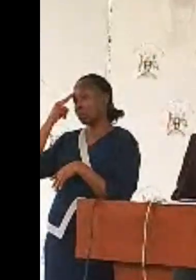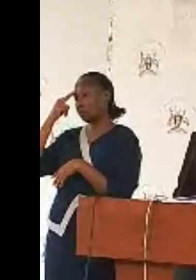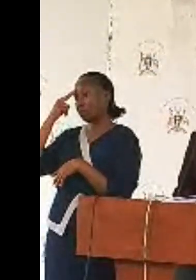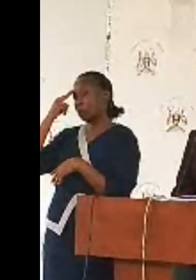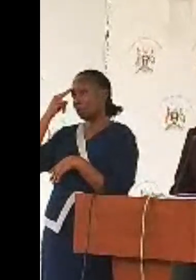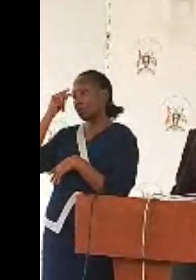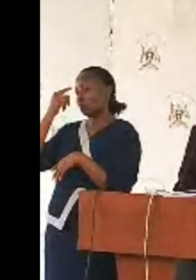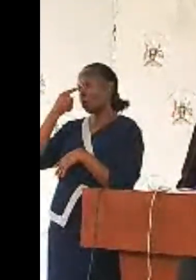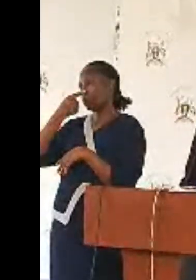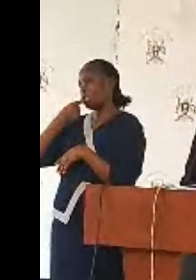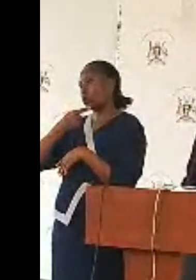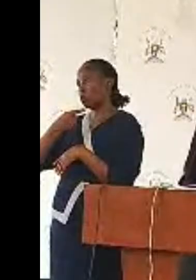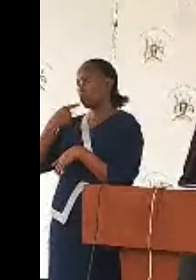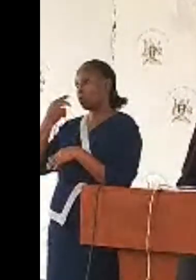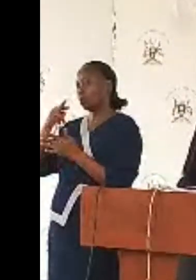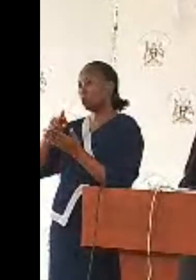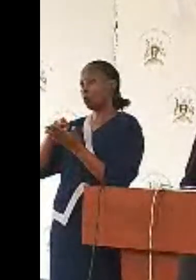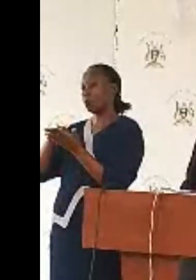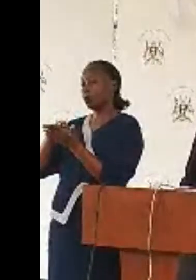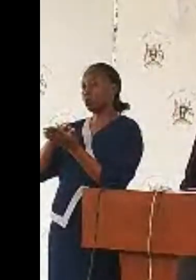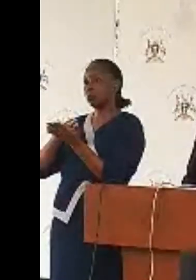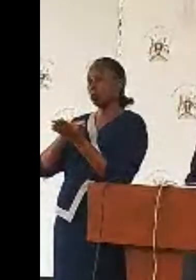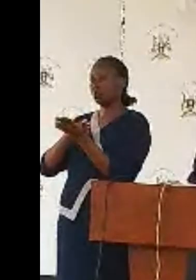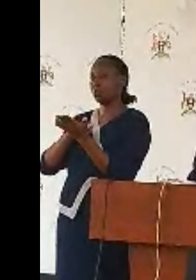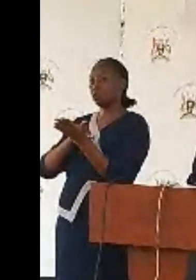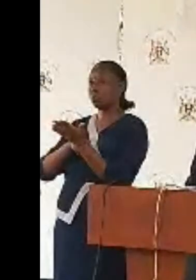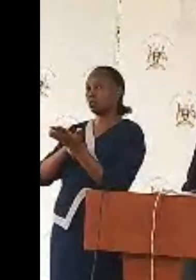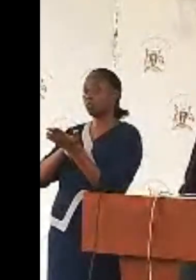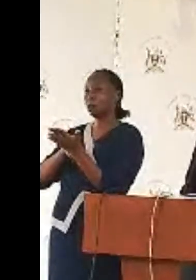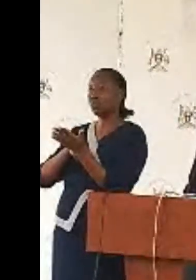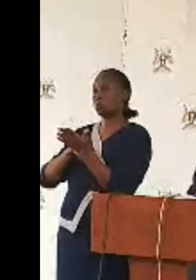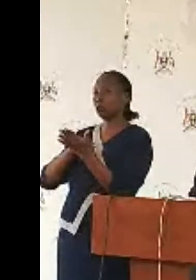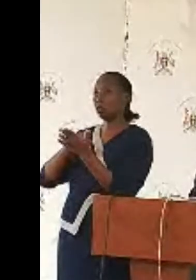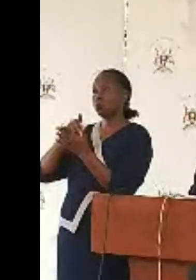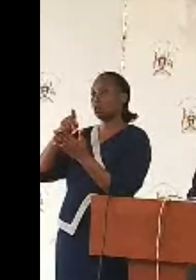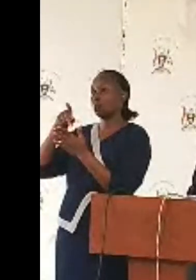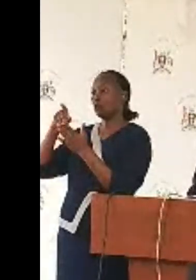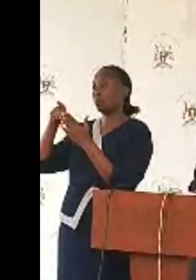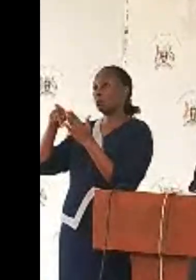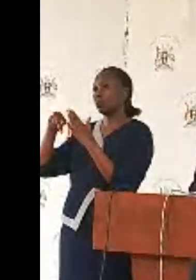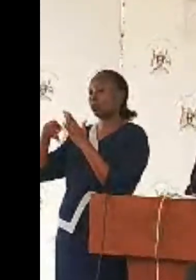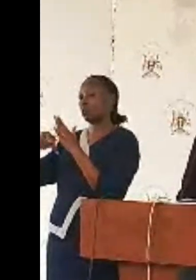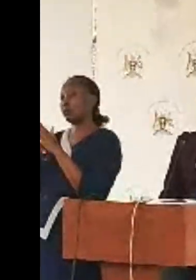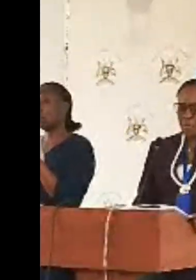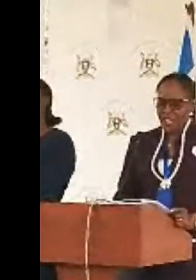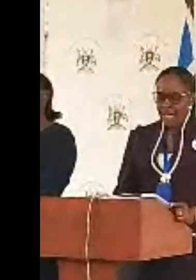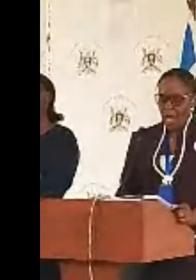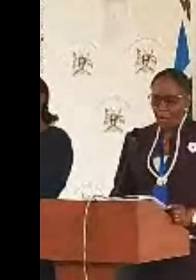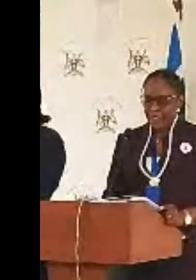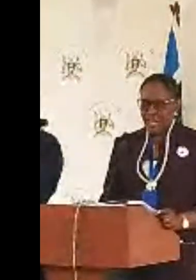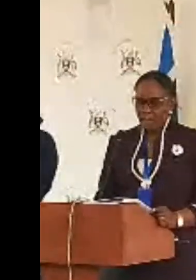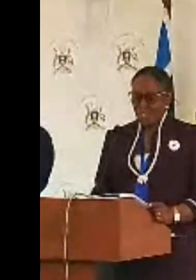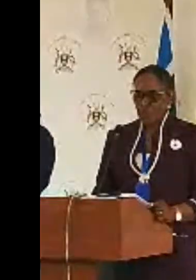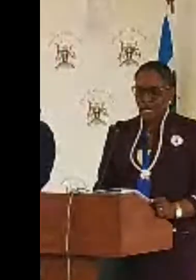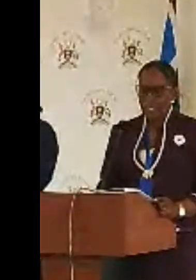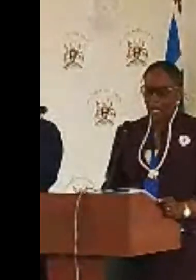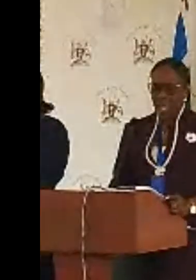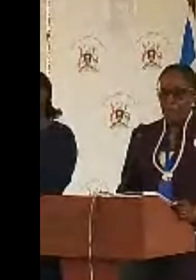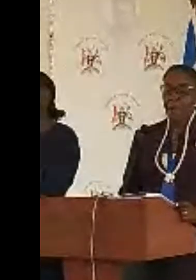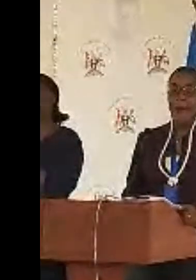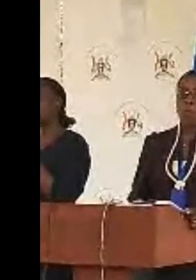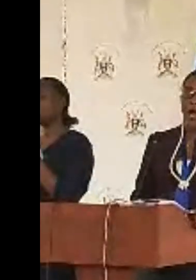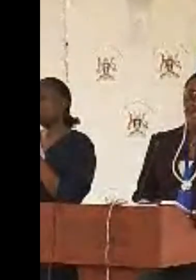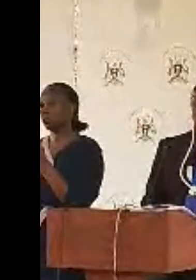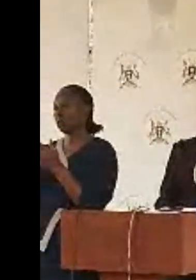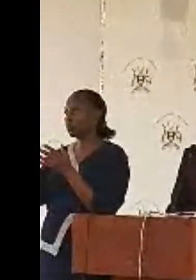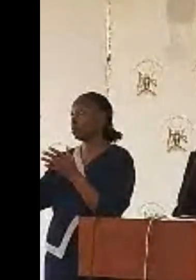abayinza okuba nga bawandiisiddwa mu P7 mu siniya ey'okuna ey'omukaaga, naye abasomesa oba abazadde ne basuubula nti